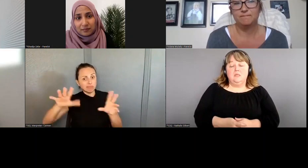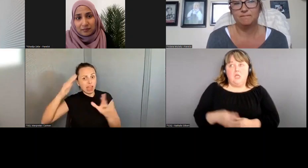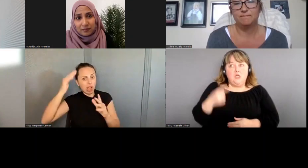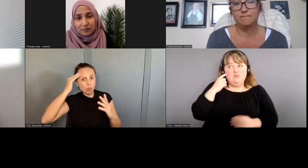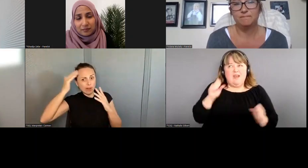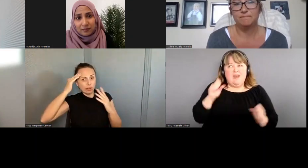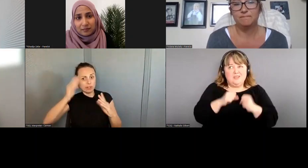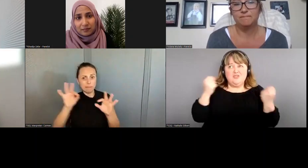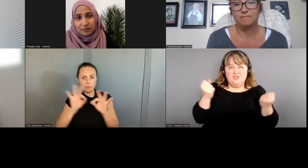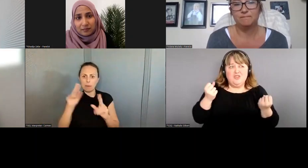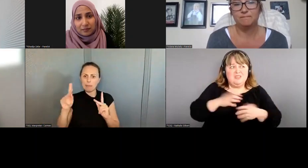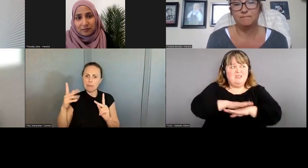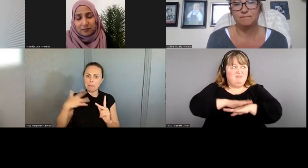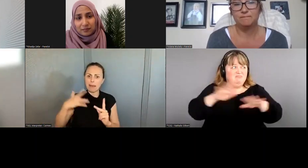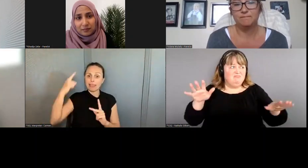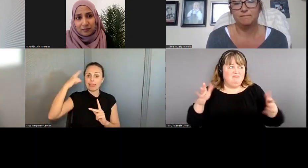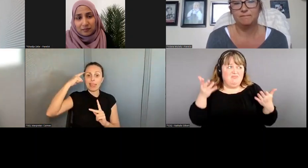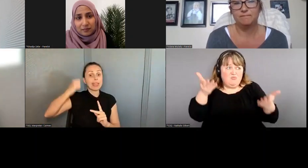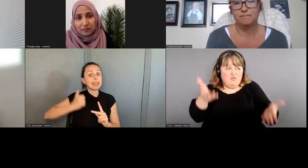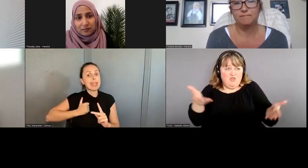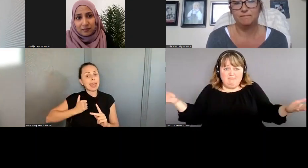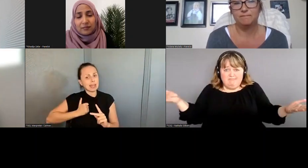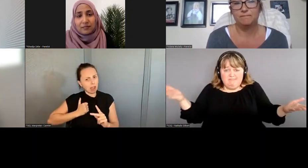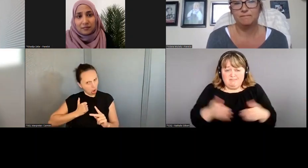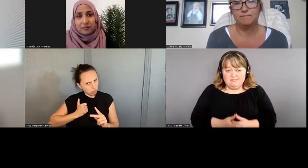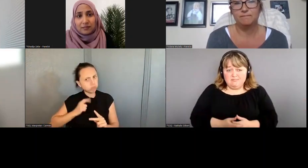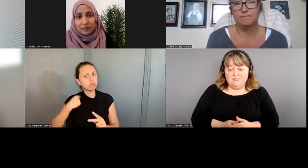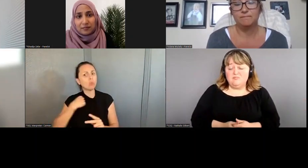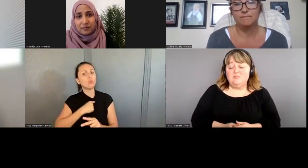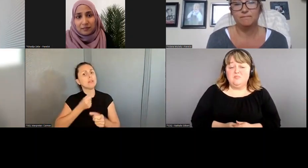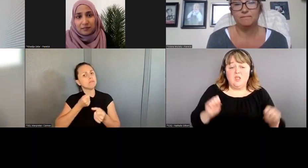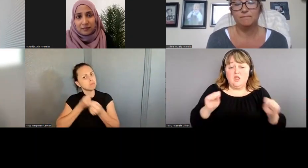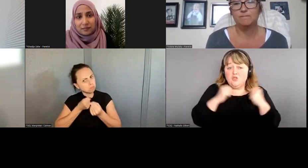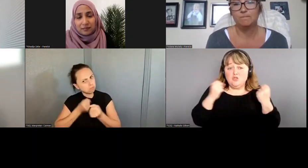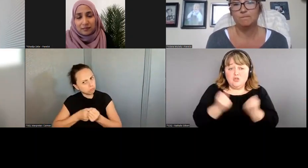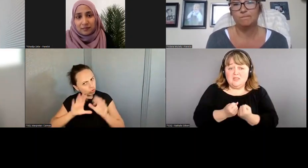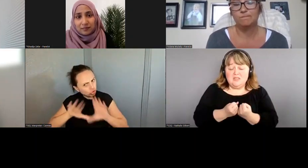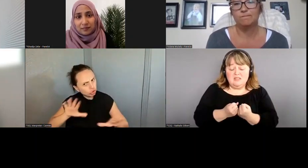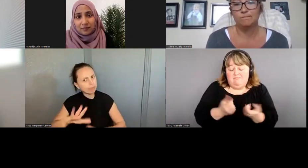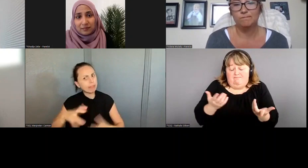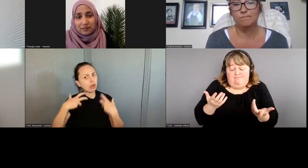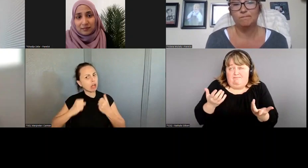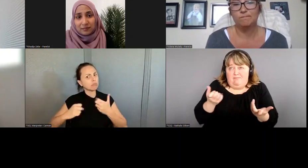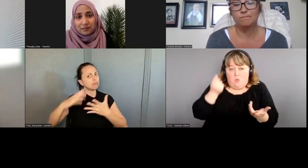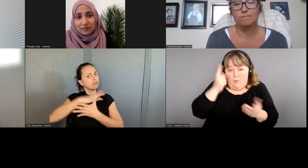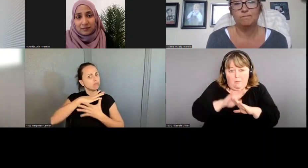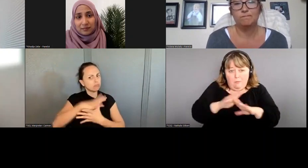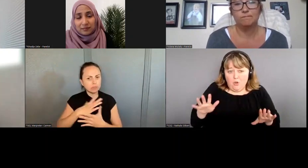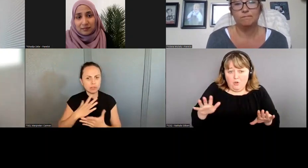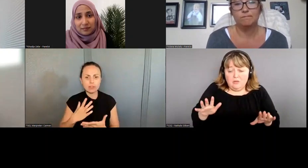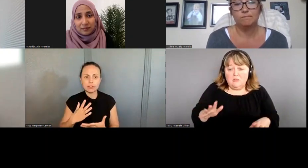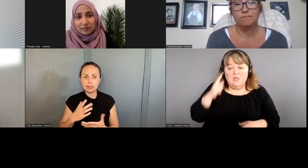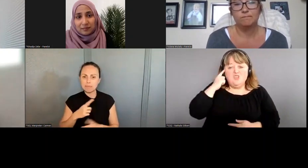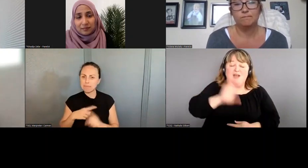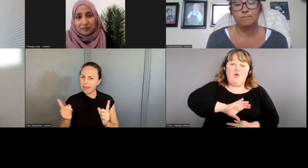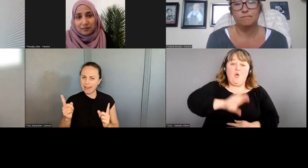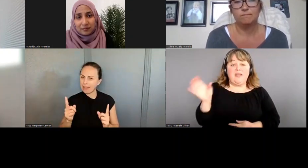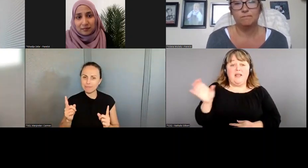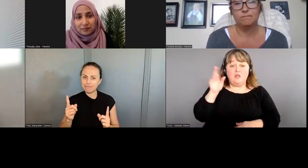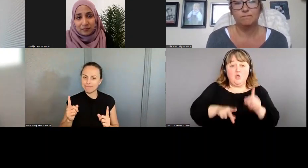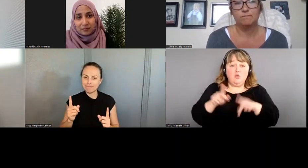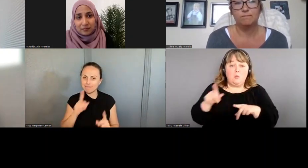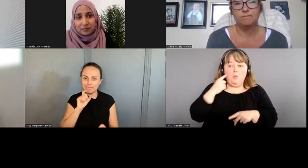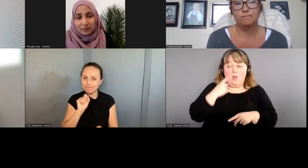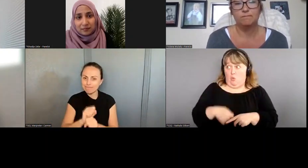think people generally think in Canada that we do take care of our children's health needs. But